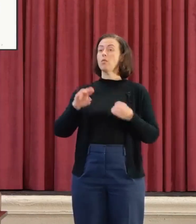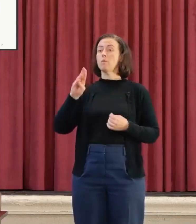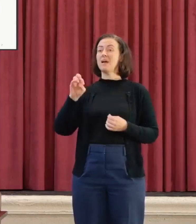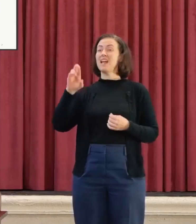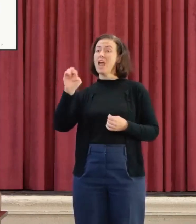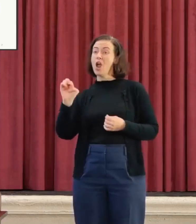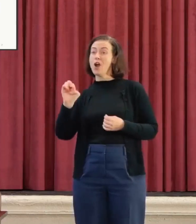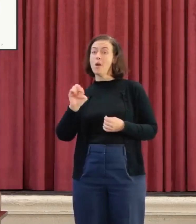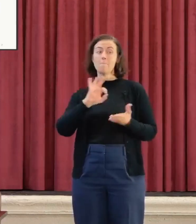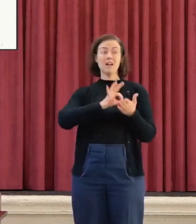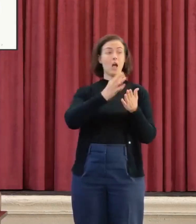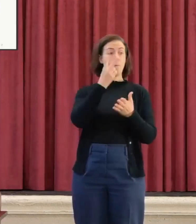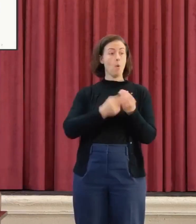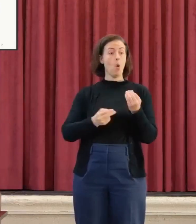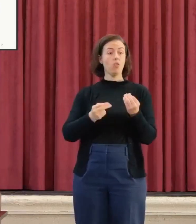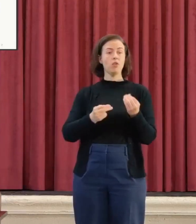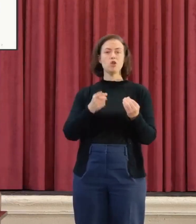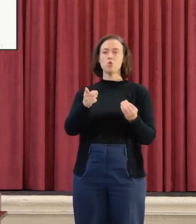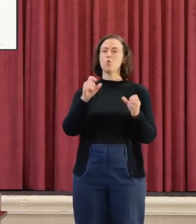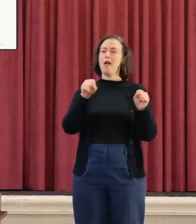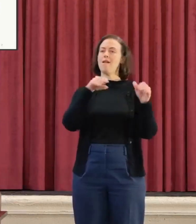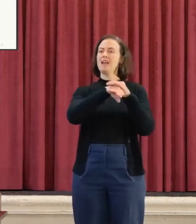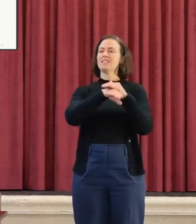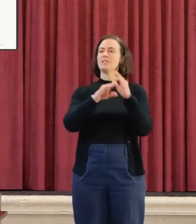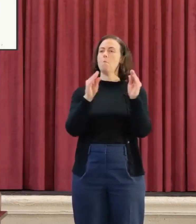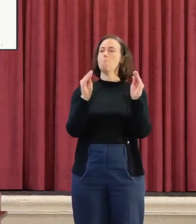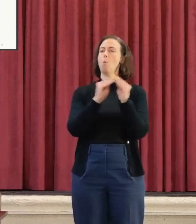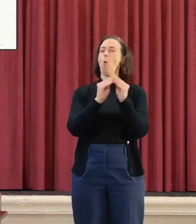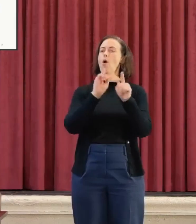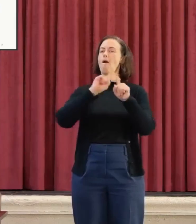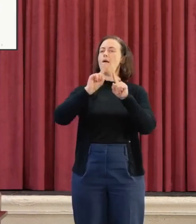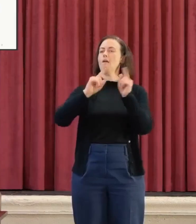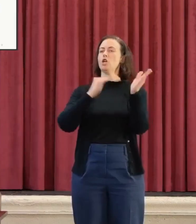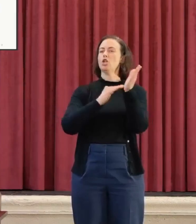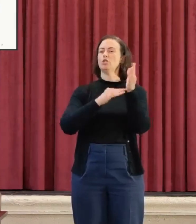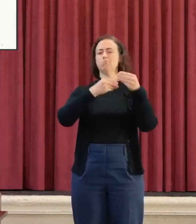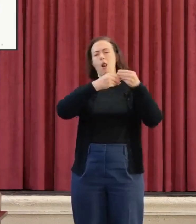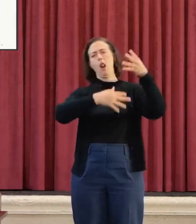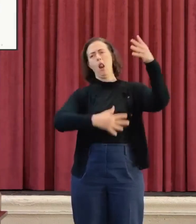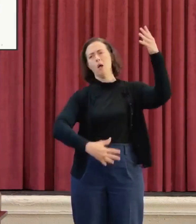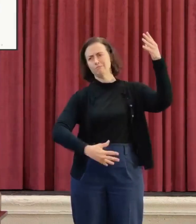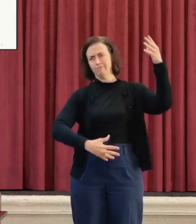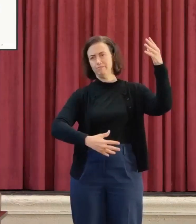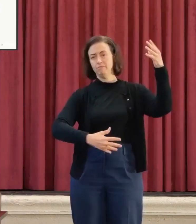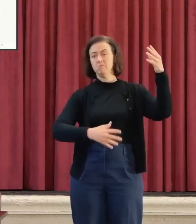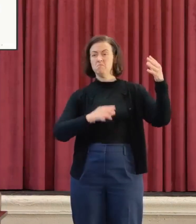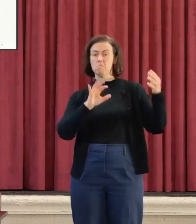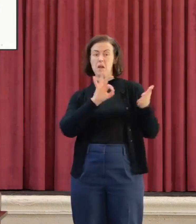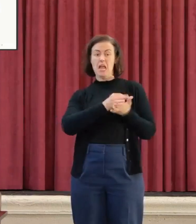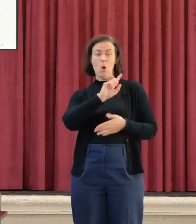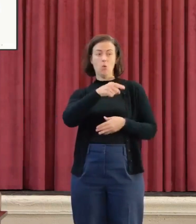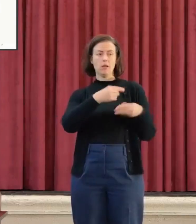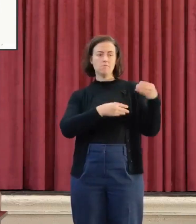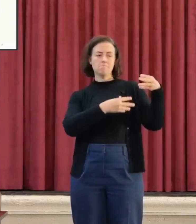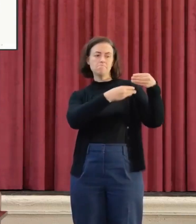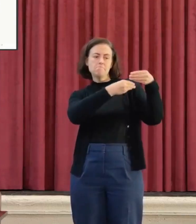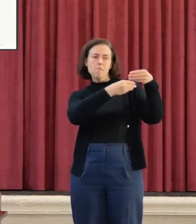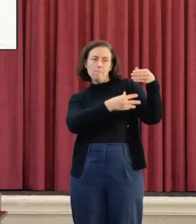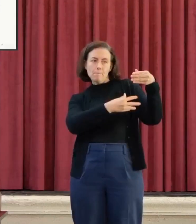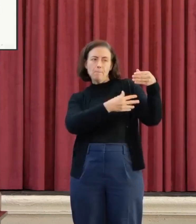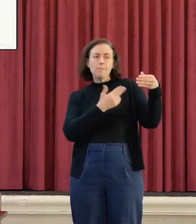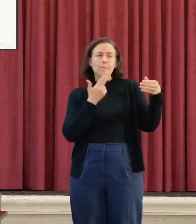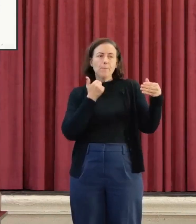doctors would accept you, your appointment, because Medi-Cal doesn't pay as much as